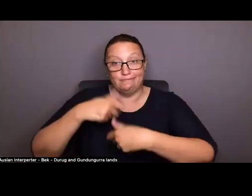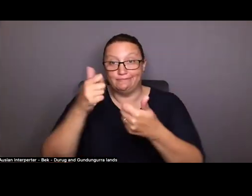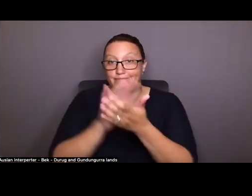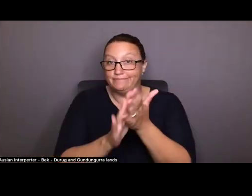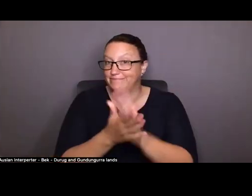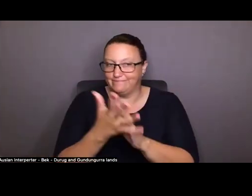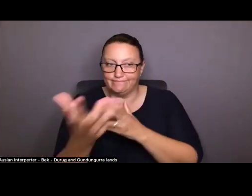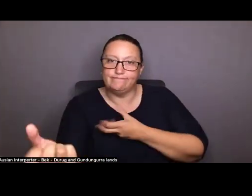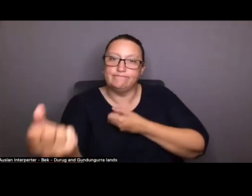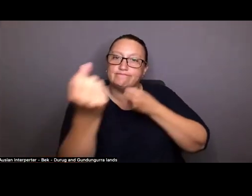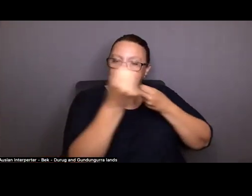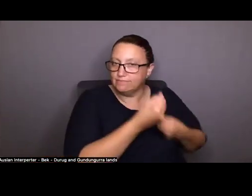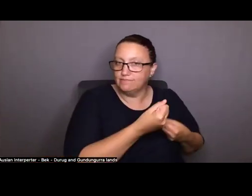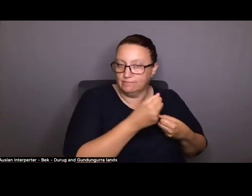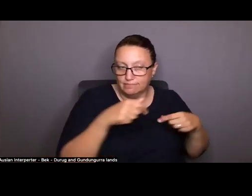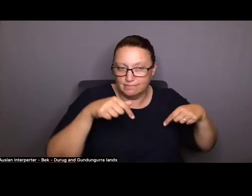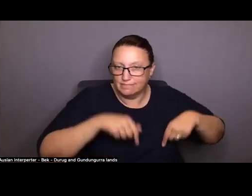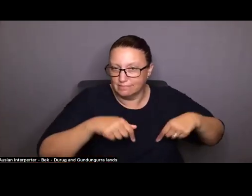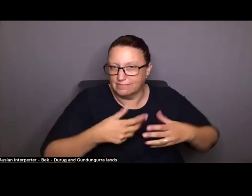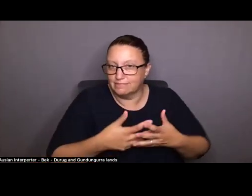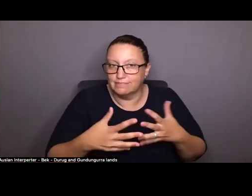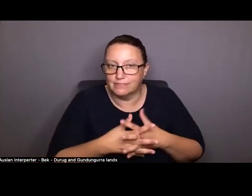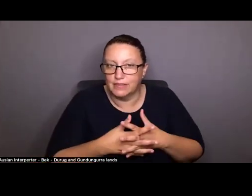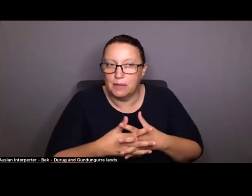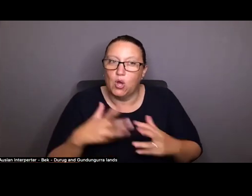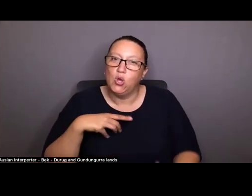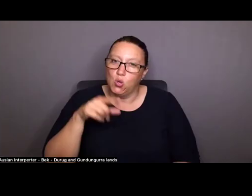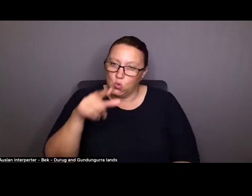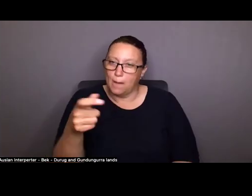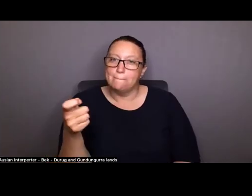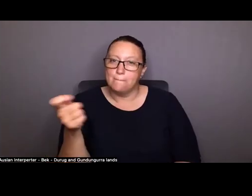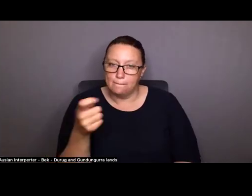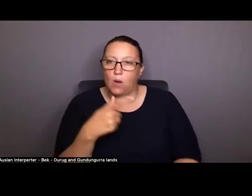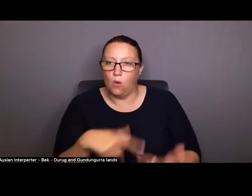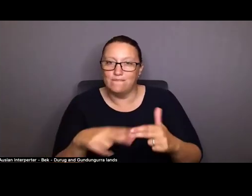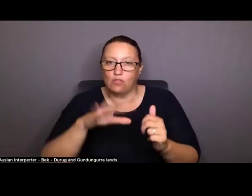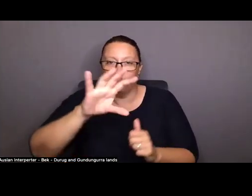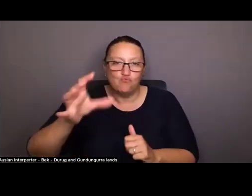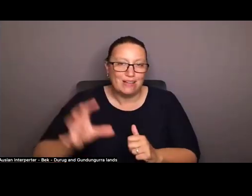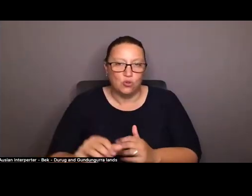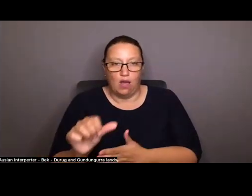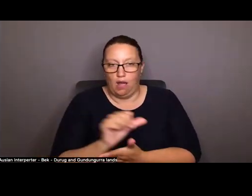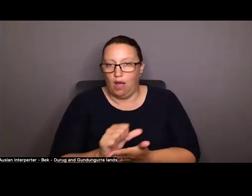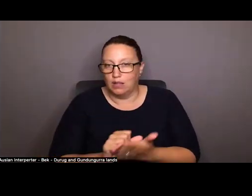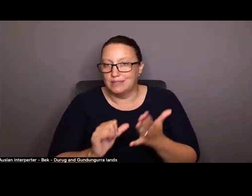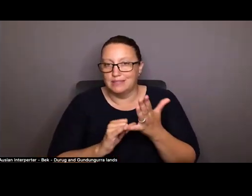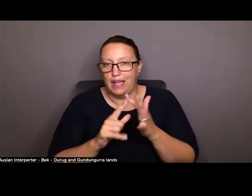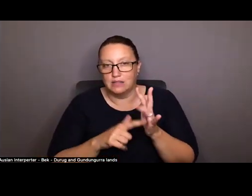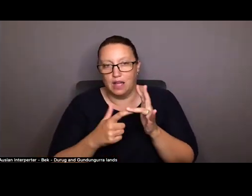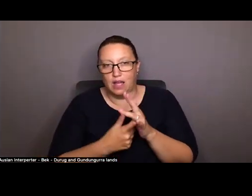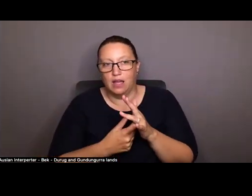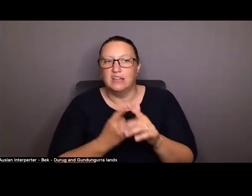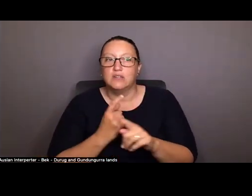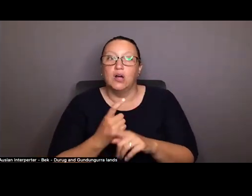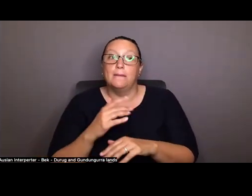a regional artist, keeping in mind that you are a member of the regional arts sector. And so when you're talking about benefits to the